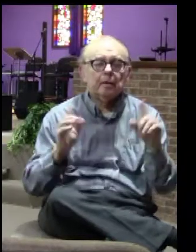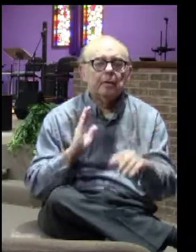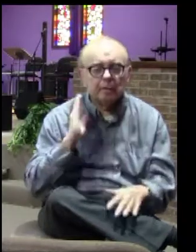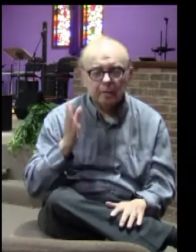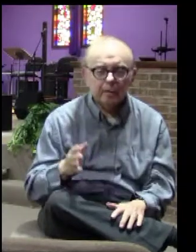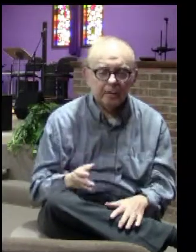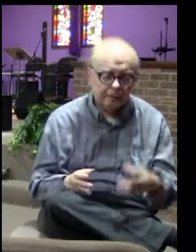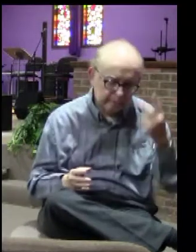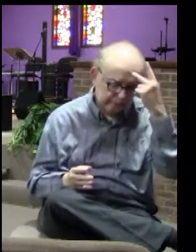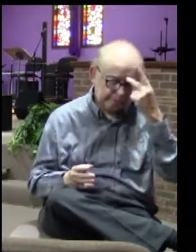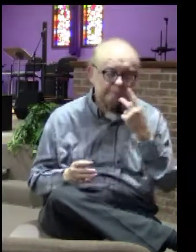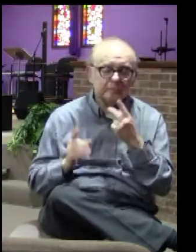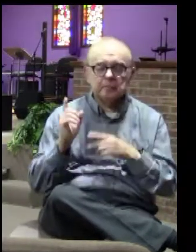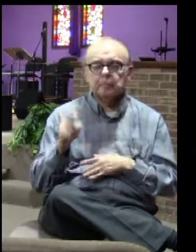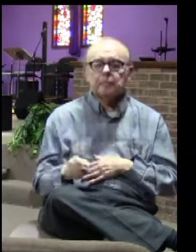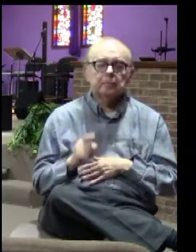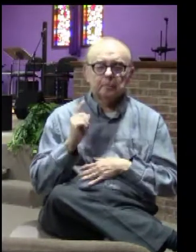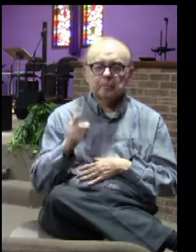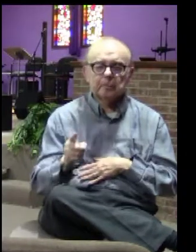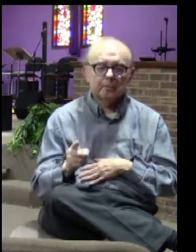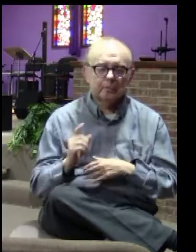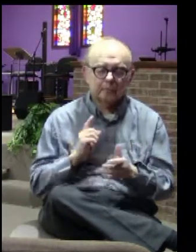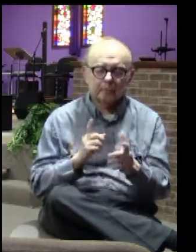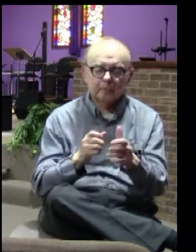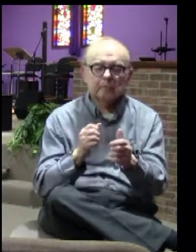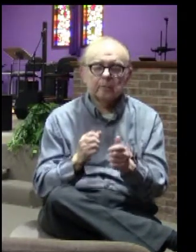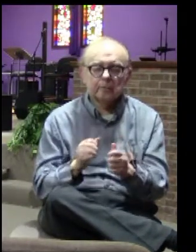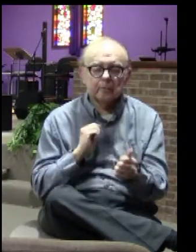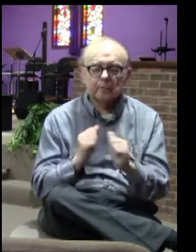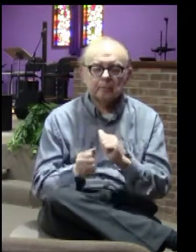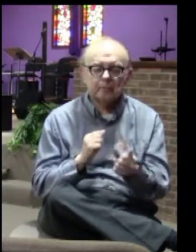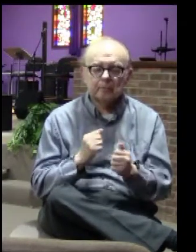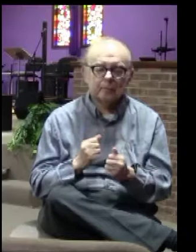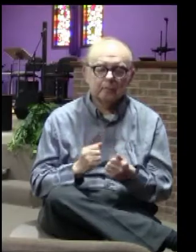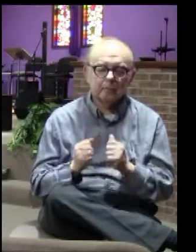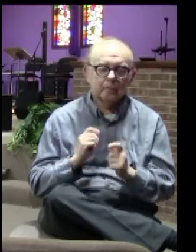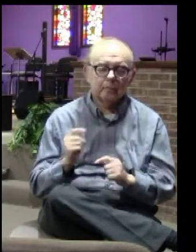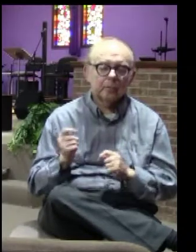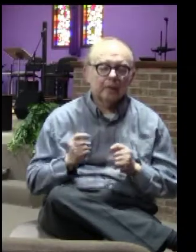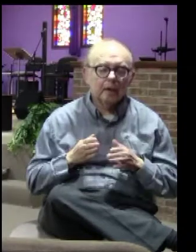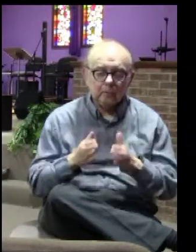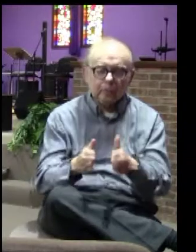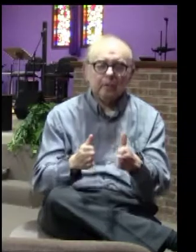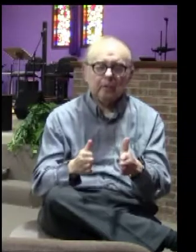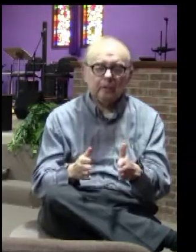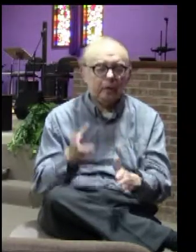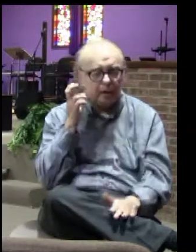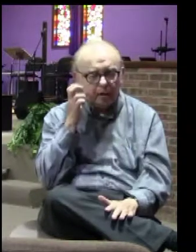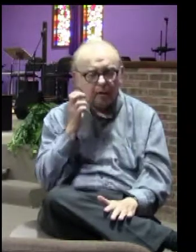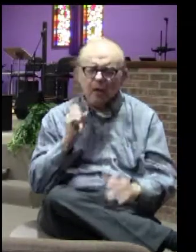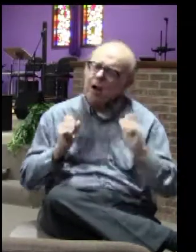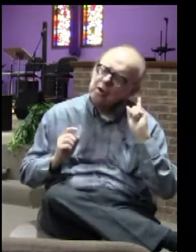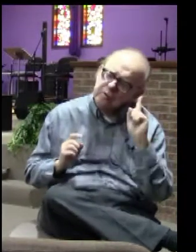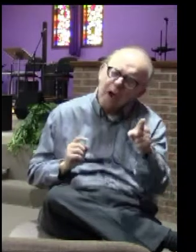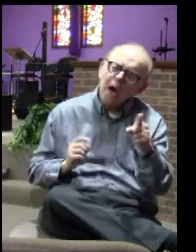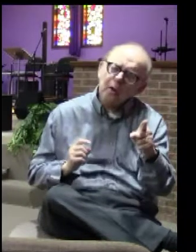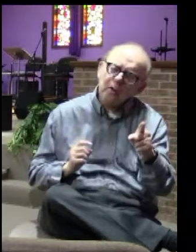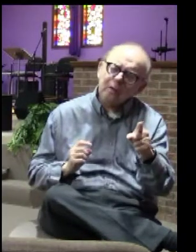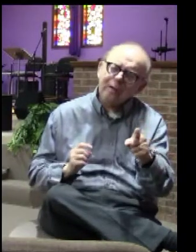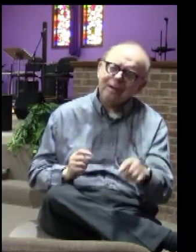happen and the parents that happened to be there, you're running that race and you're just trucking down through there and you're hearing,